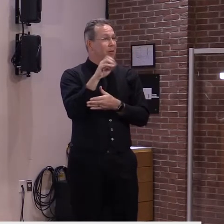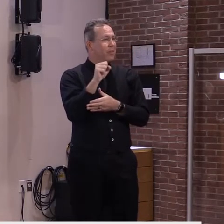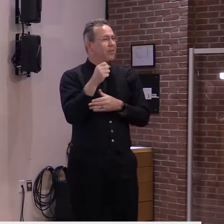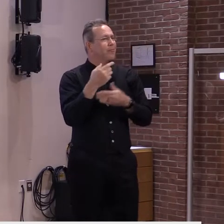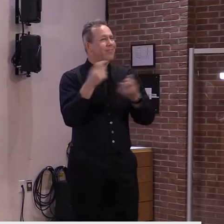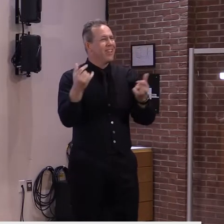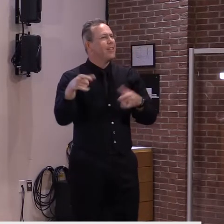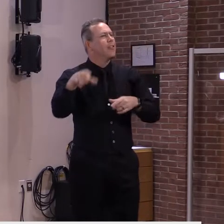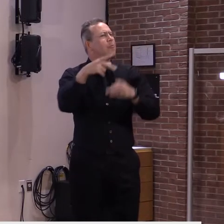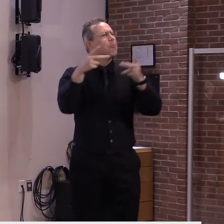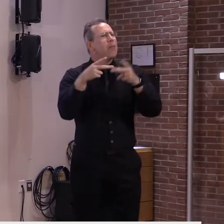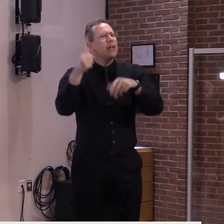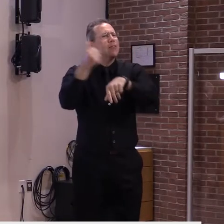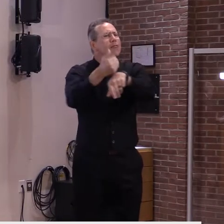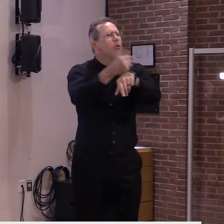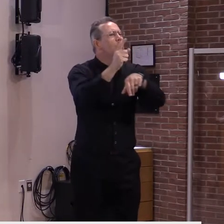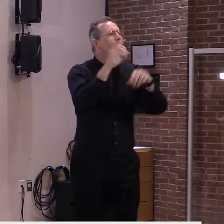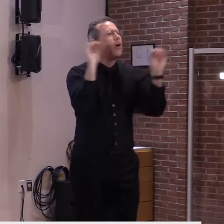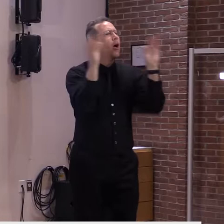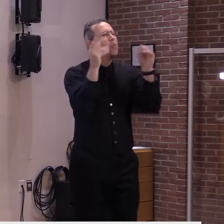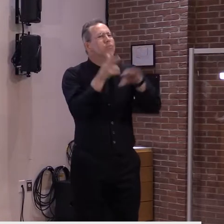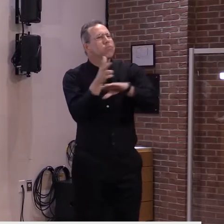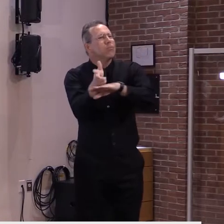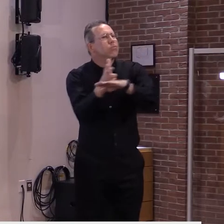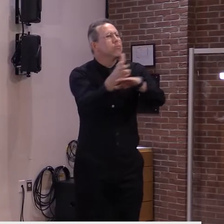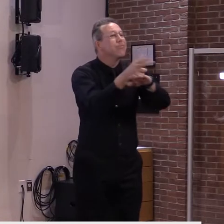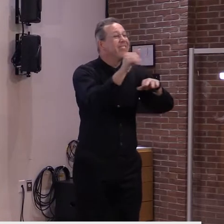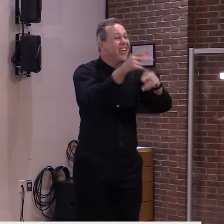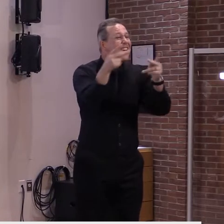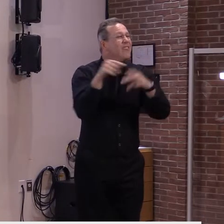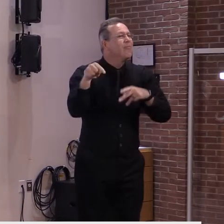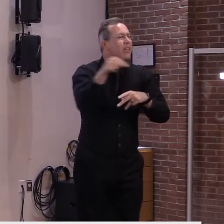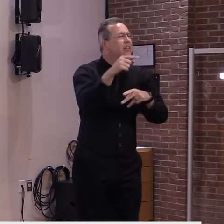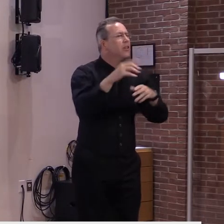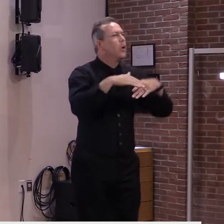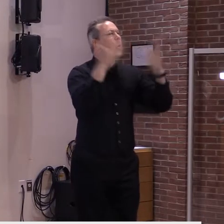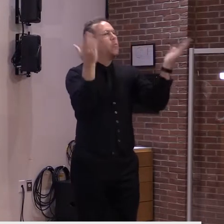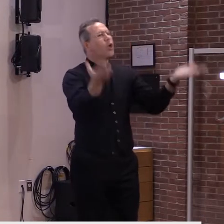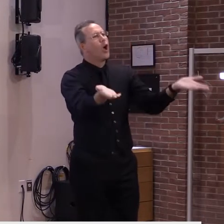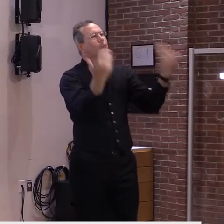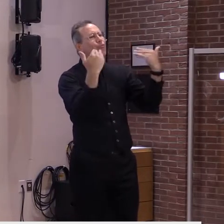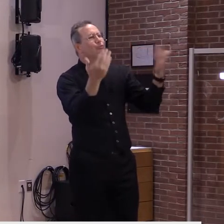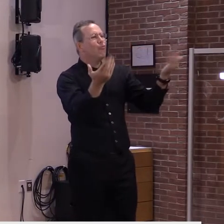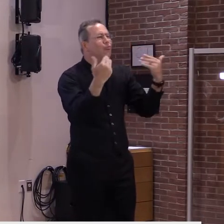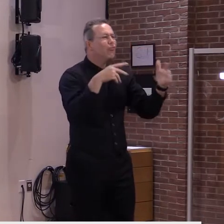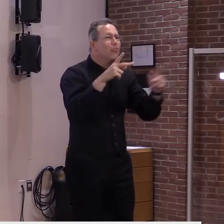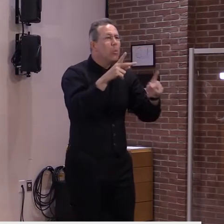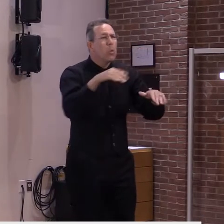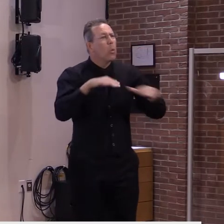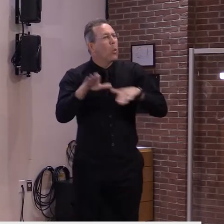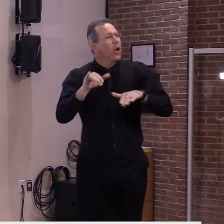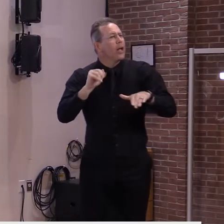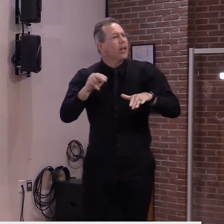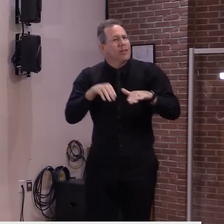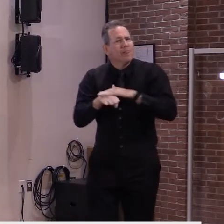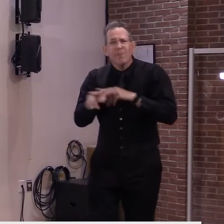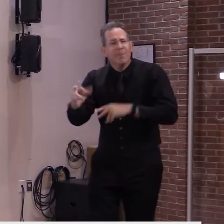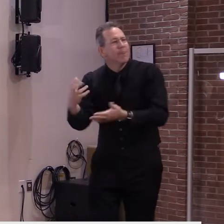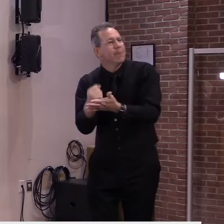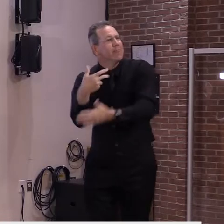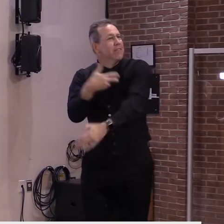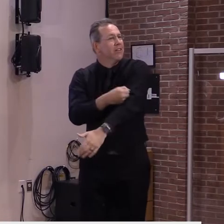creating a festive environment and allowing people to walk in and get vaccinated. I cannot express enough